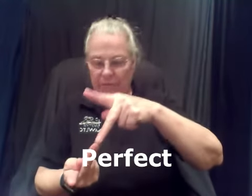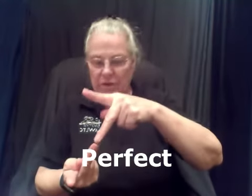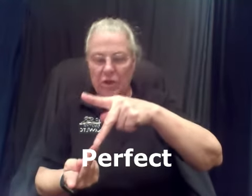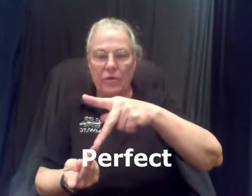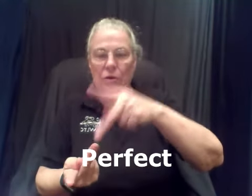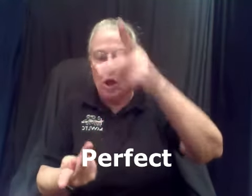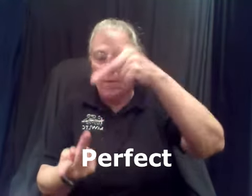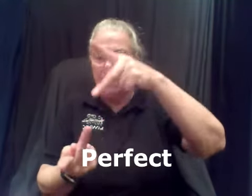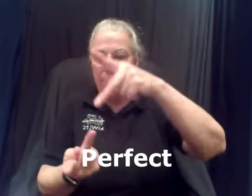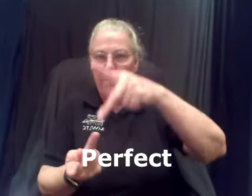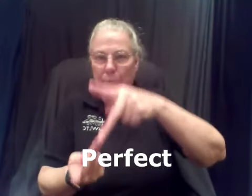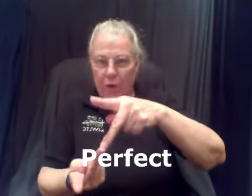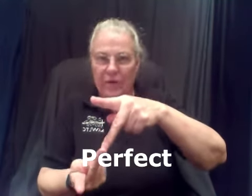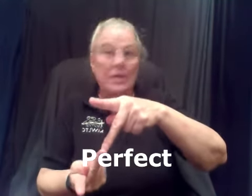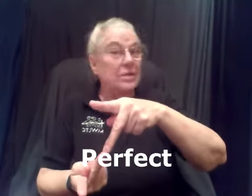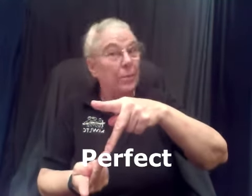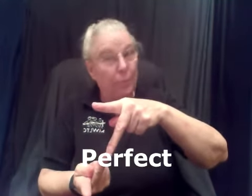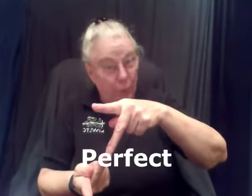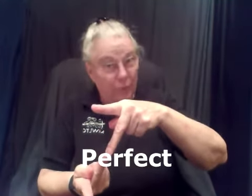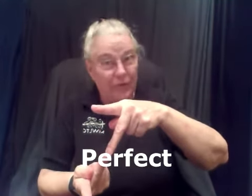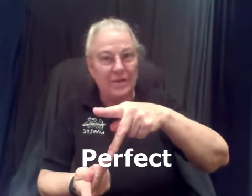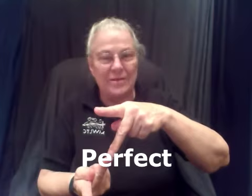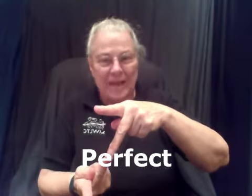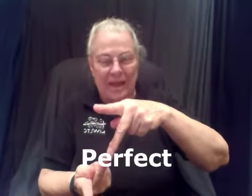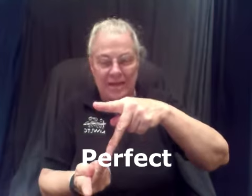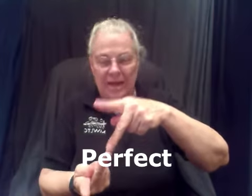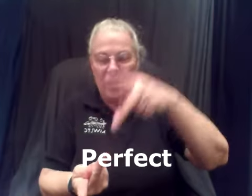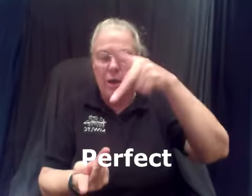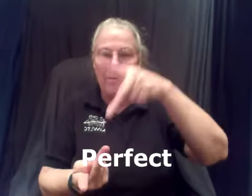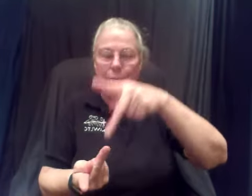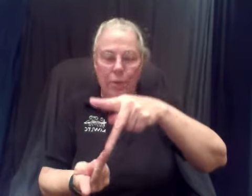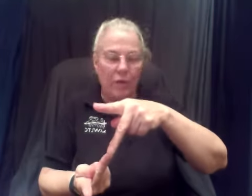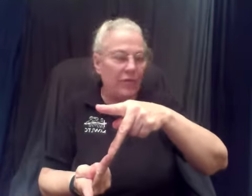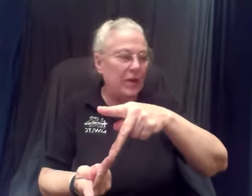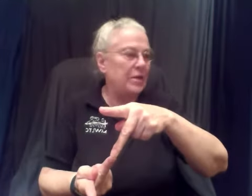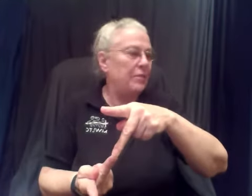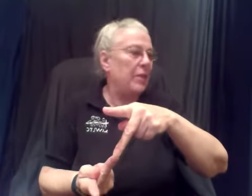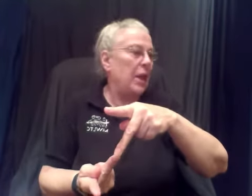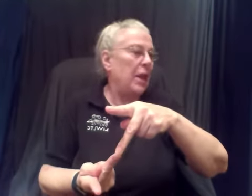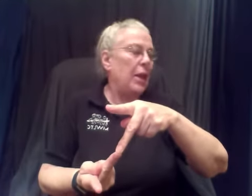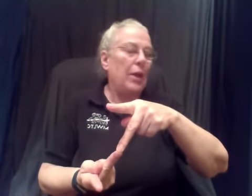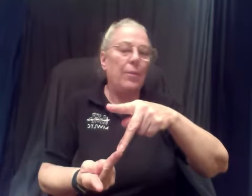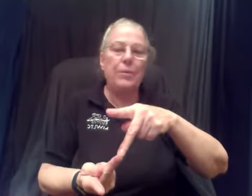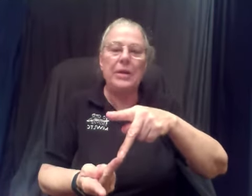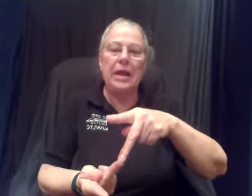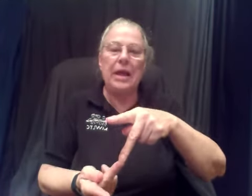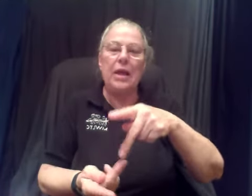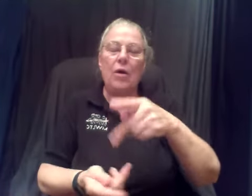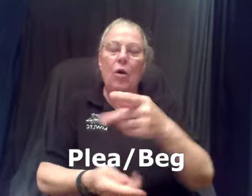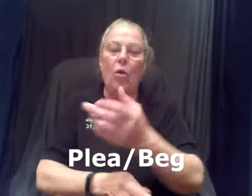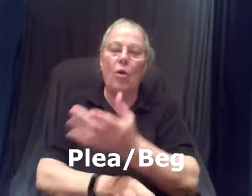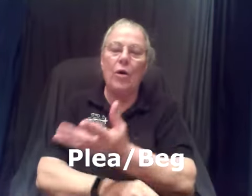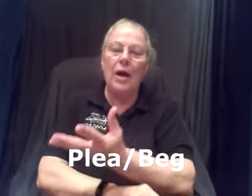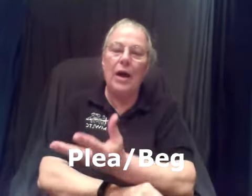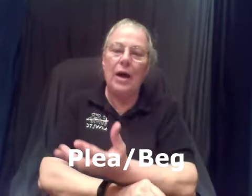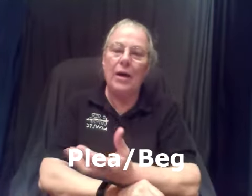other. Perfect. It's a perfect landing. Perfect. Plea or